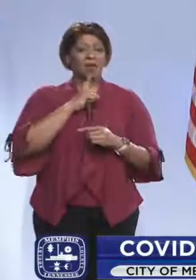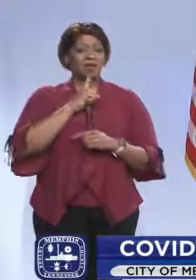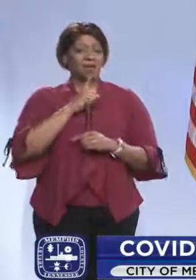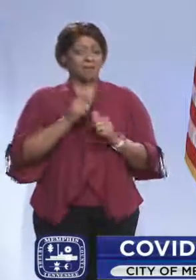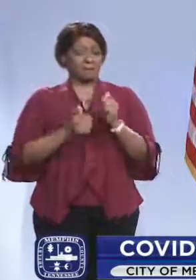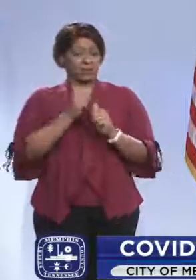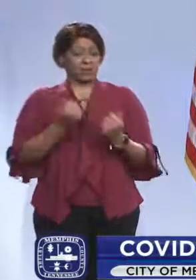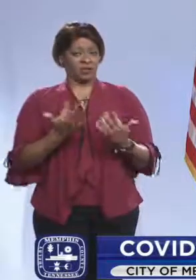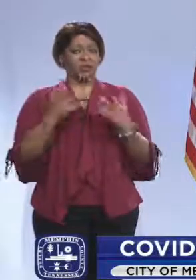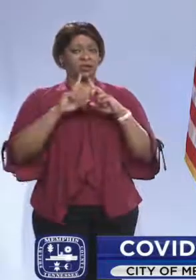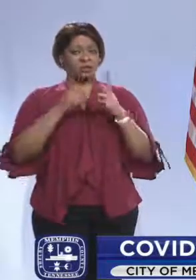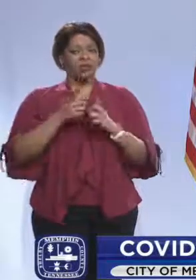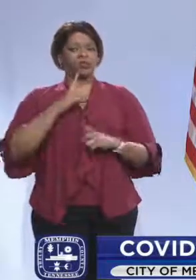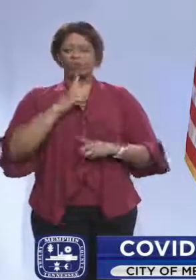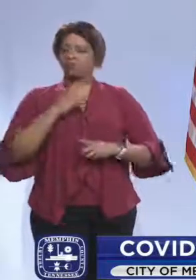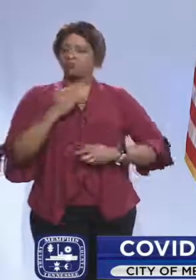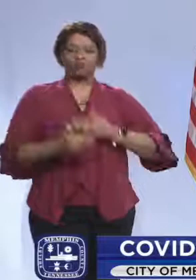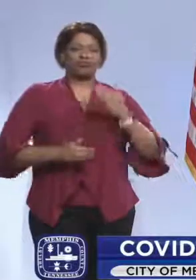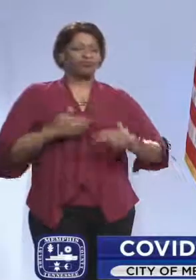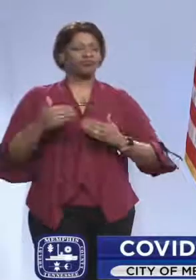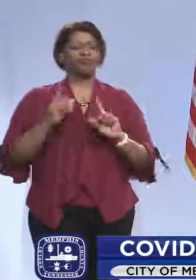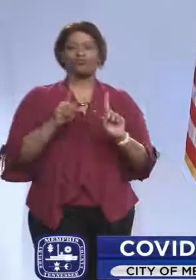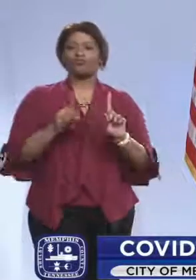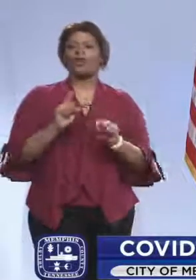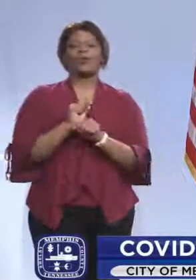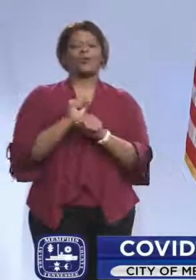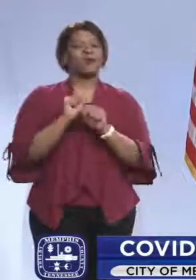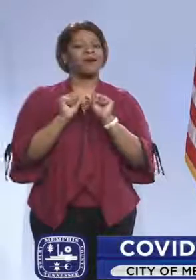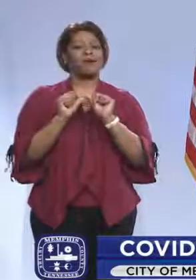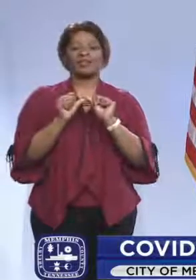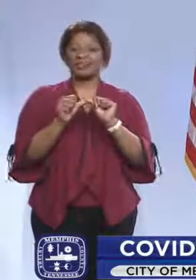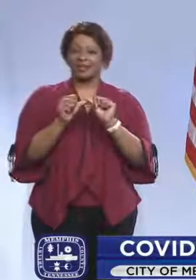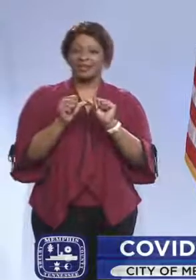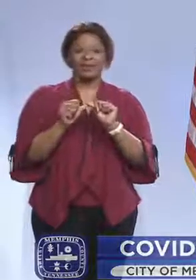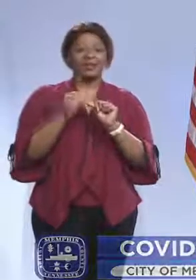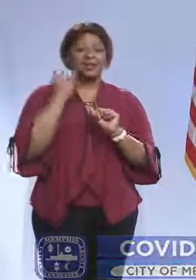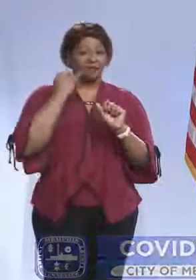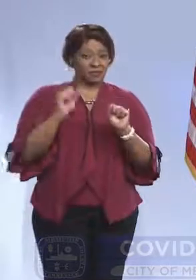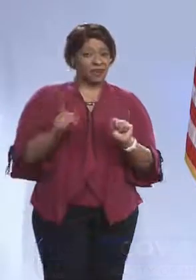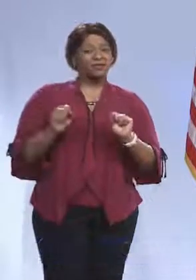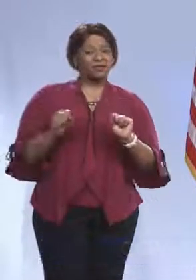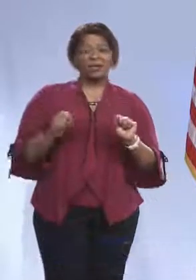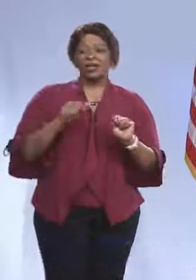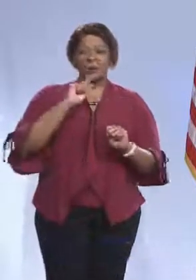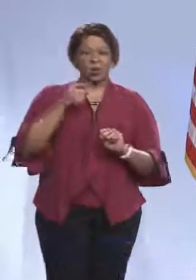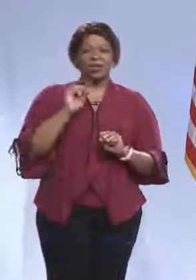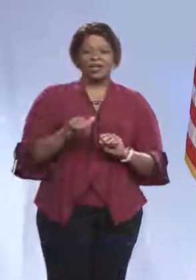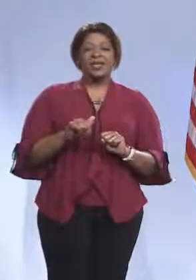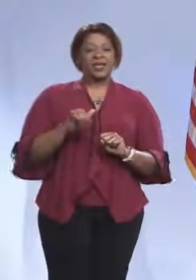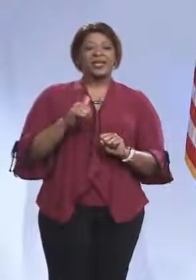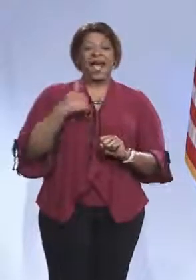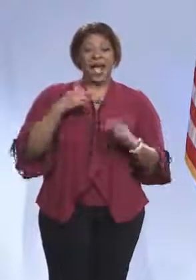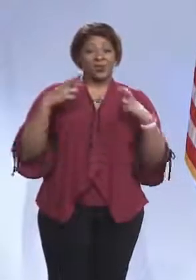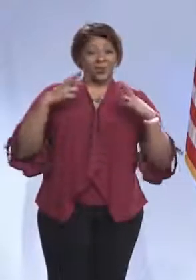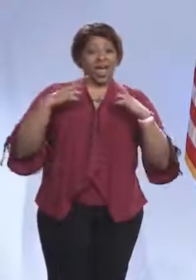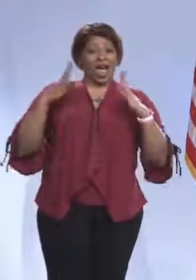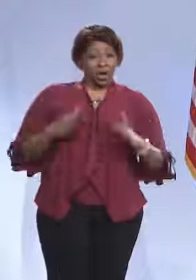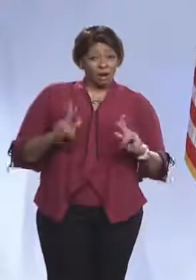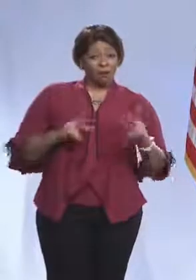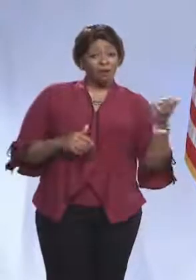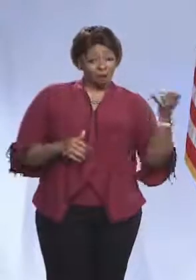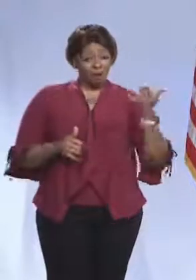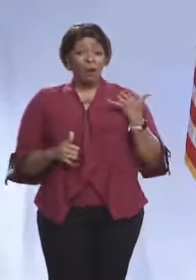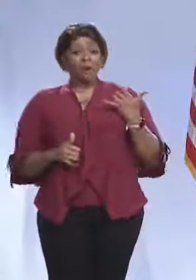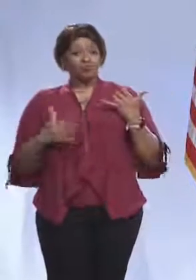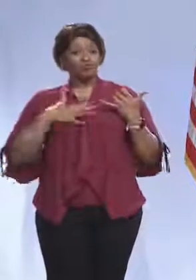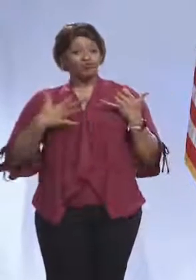firefighters are really stepping up and coming to work if at all possible. And not only that, I've even had retirees call me that